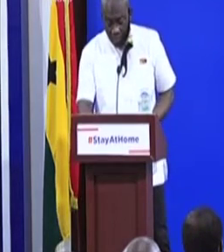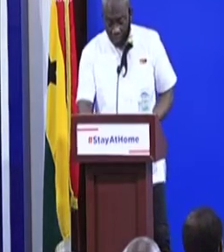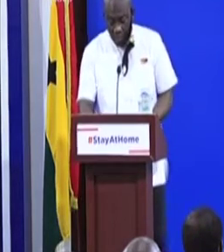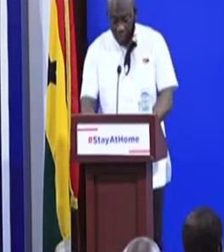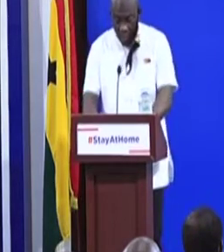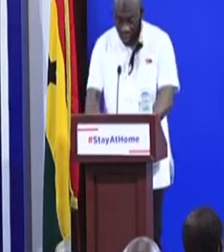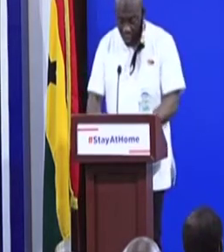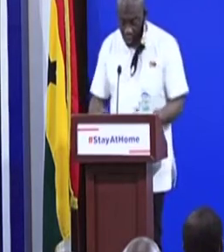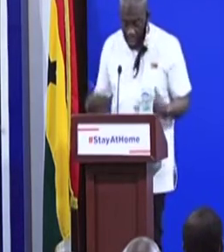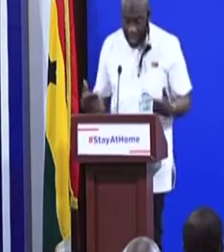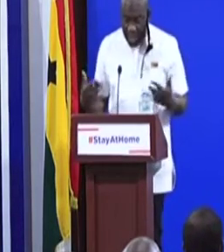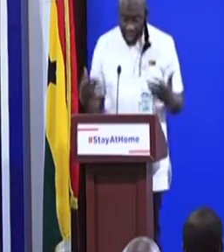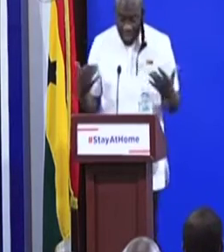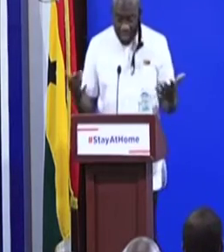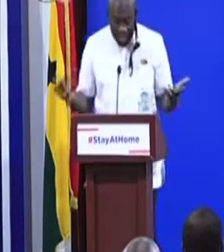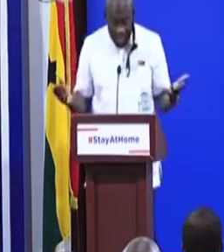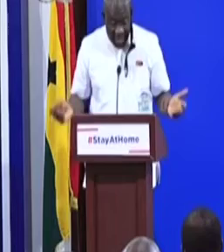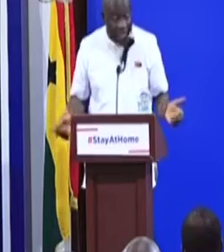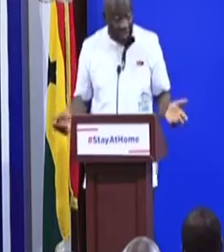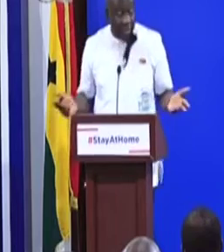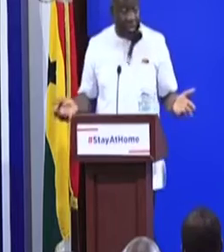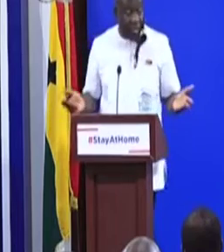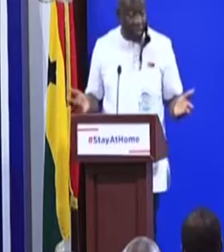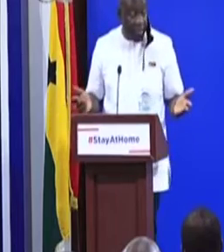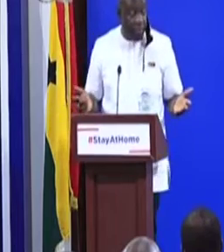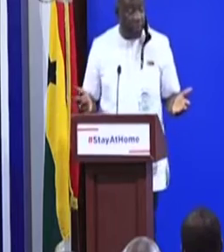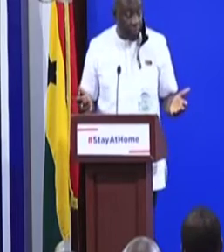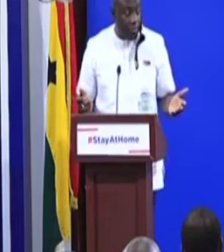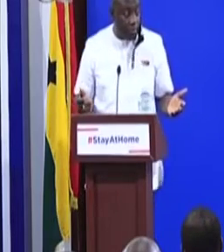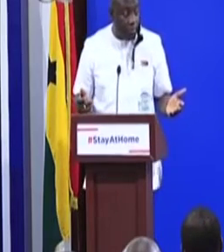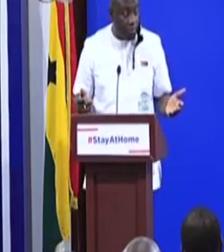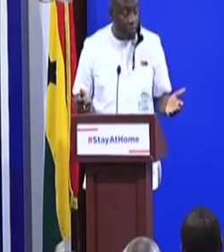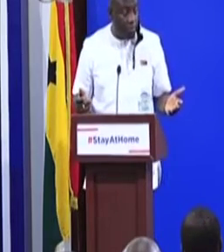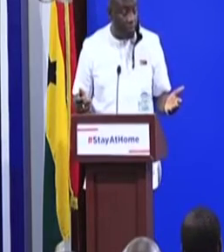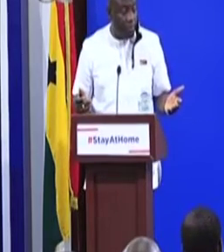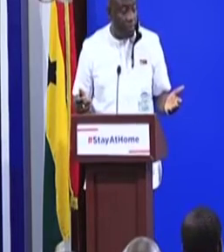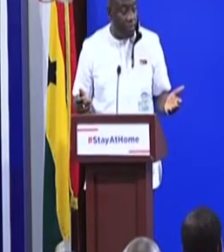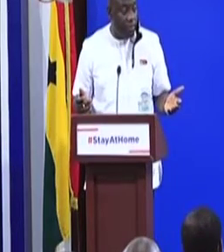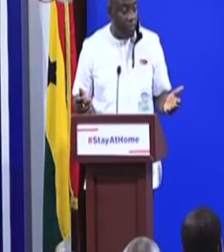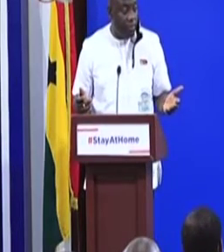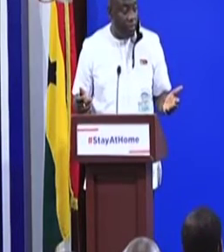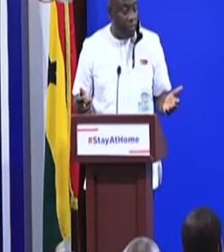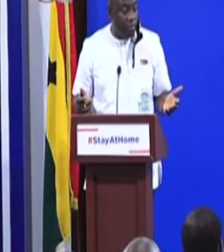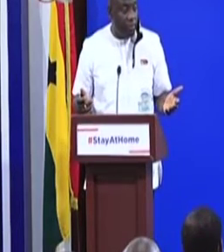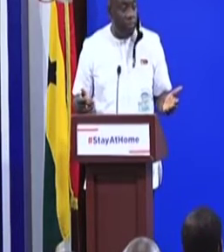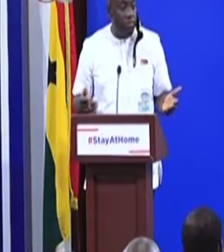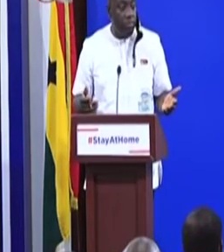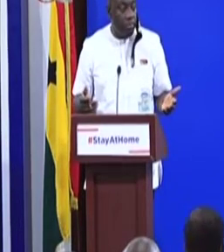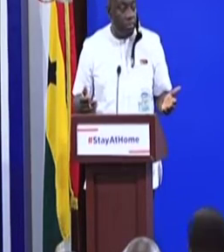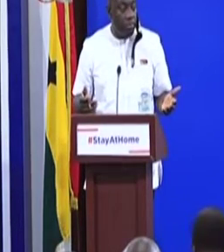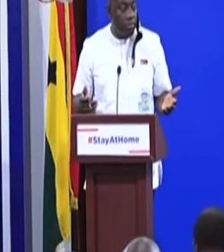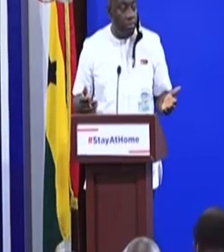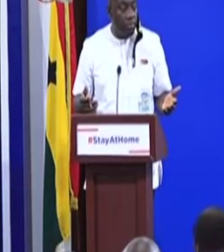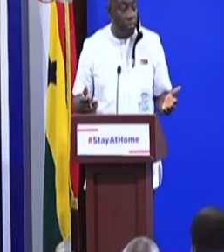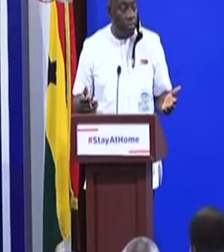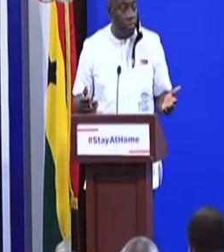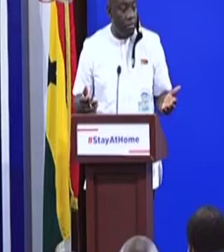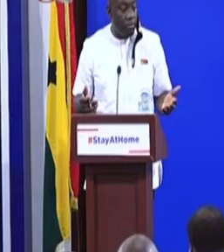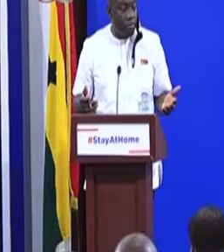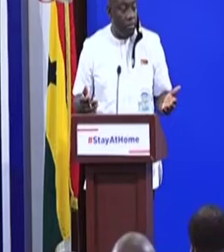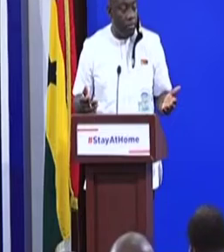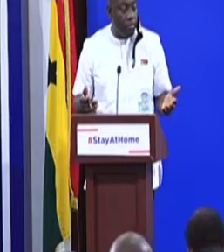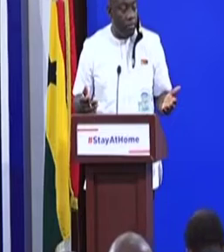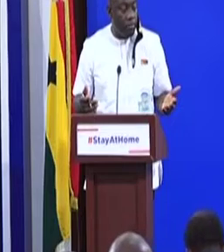a COVID victim. So your question is, how do we mitigate such risks? Yeah. No, we want to understand the whole scenario about this thing, why they